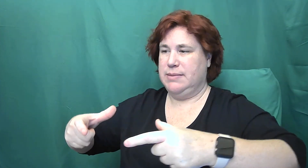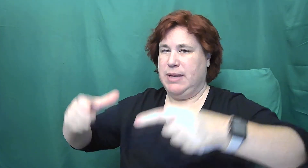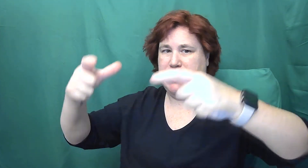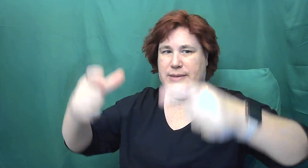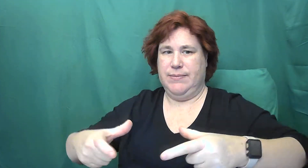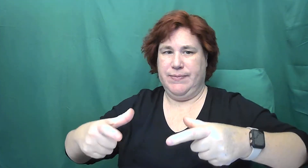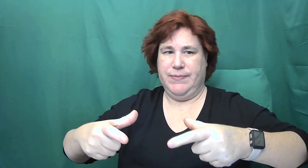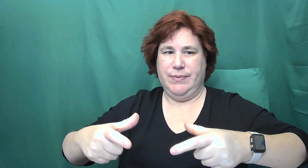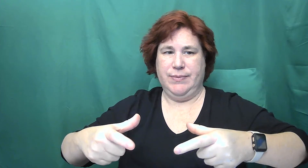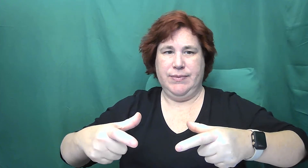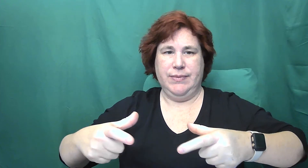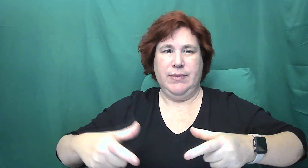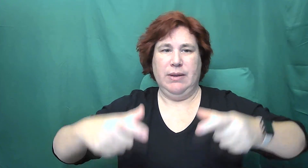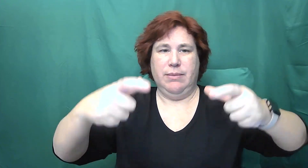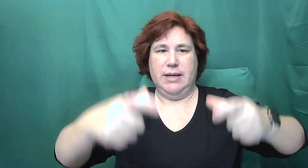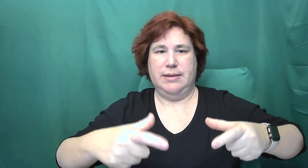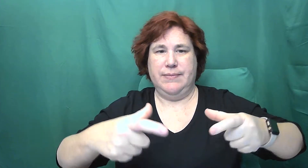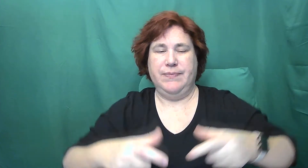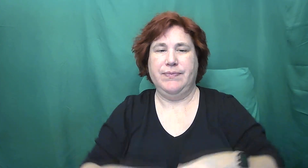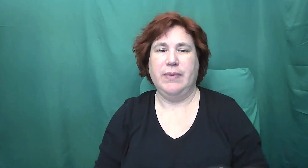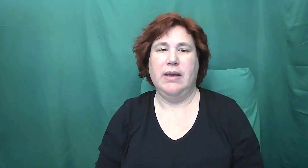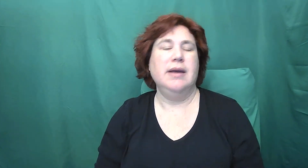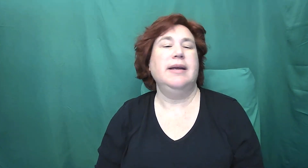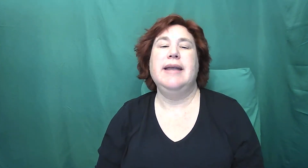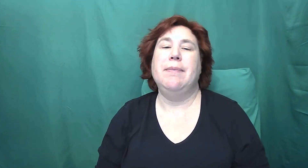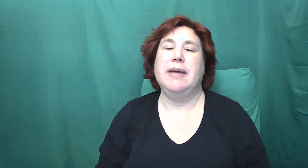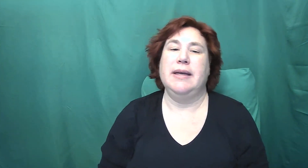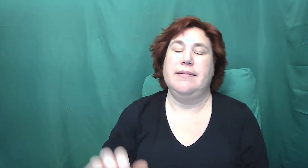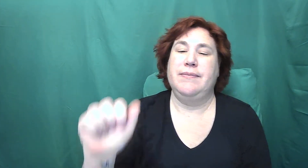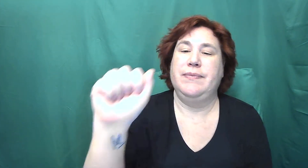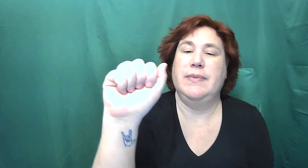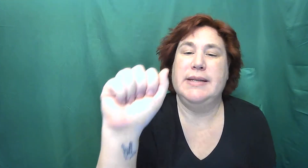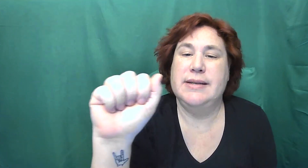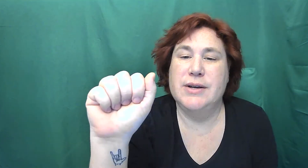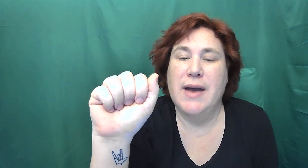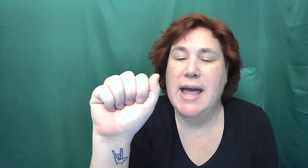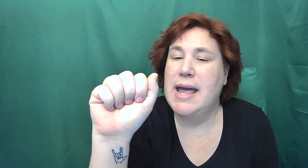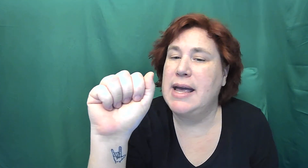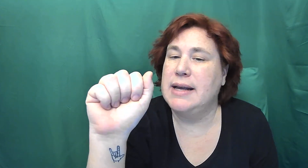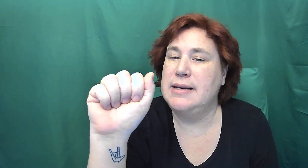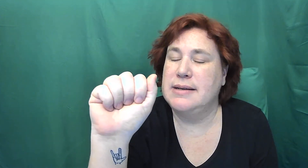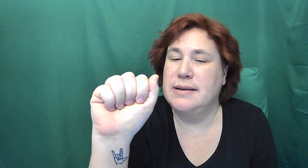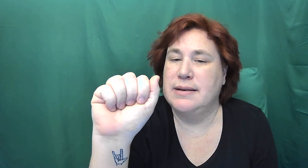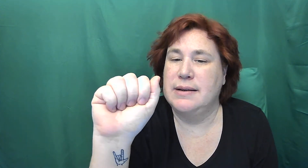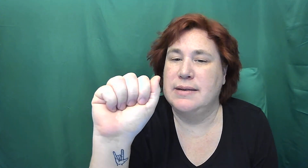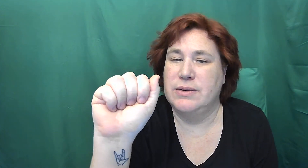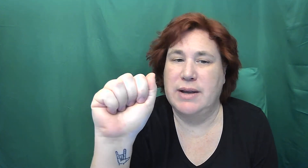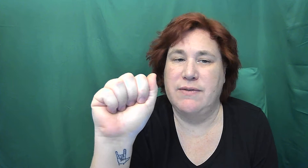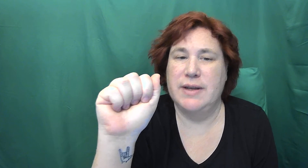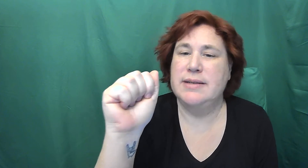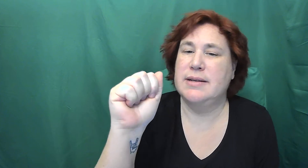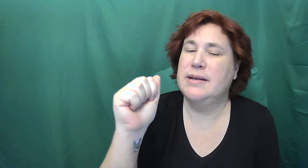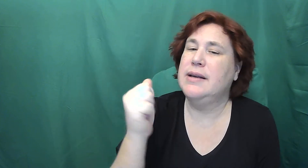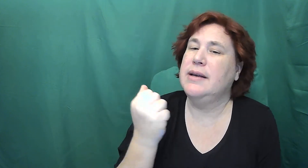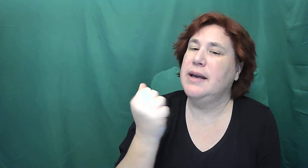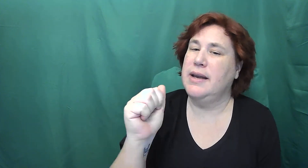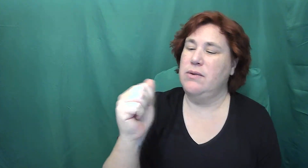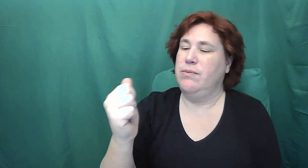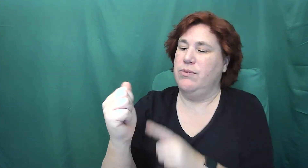Plate. Plate. Napkin. This is your A hand. So like a fist. And you rub